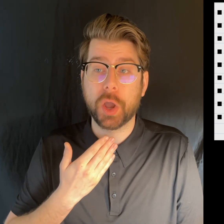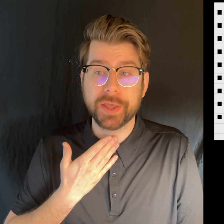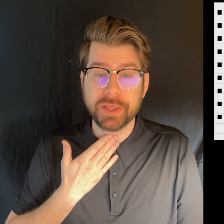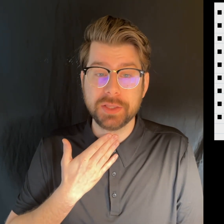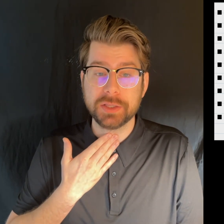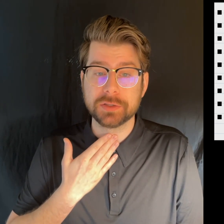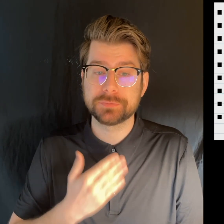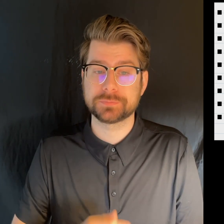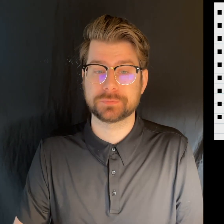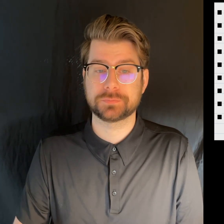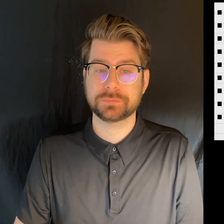soy,